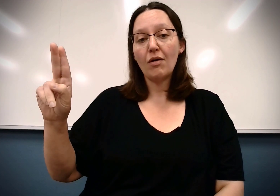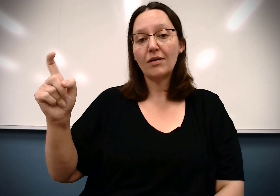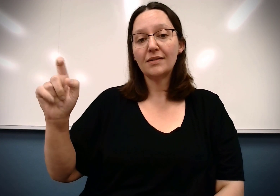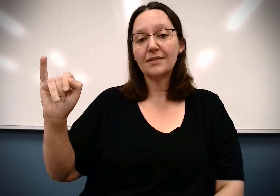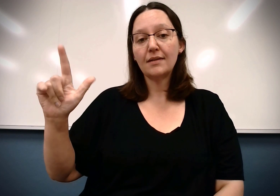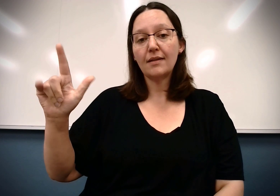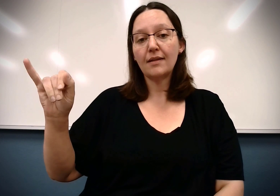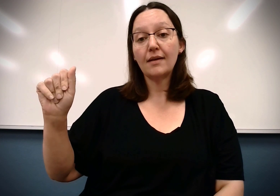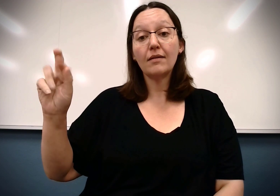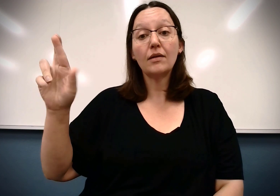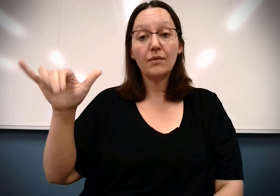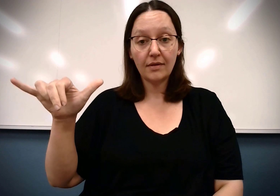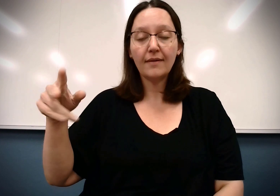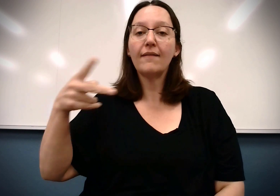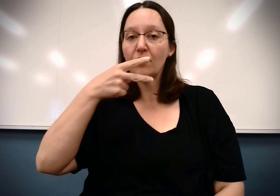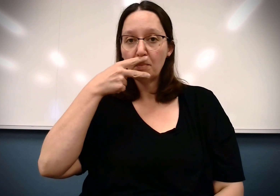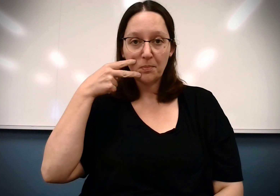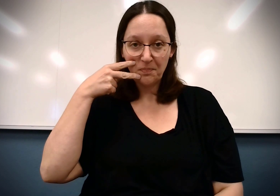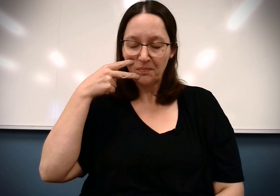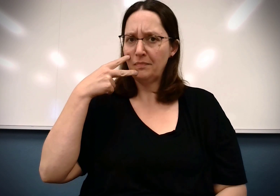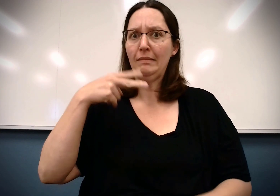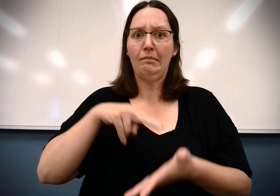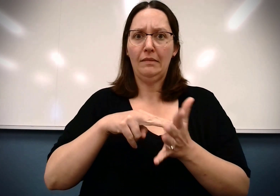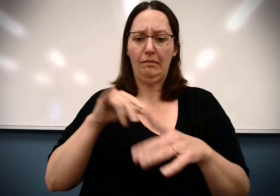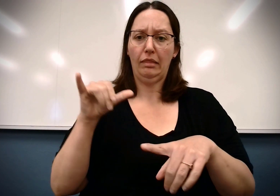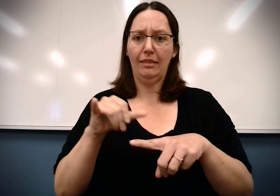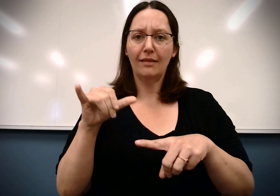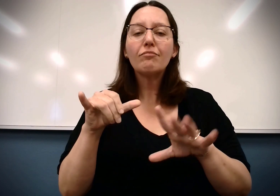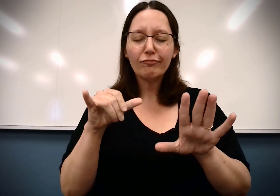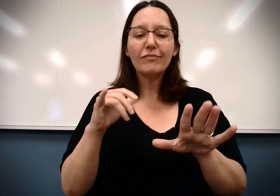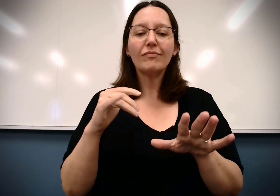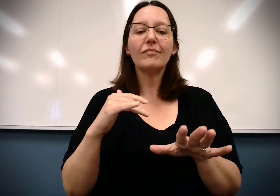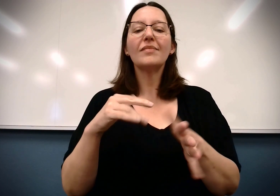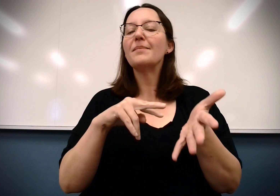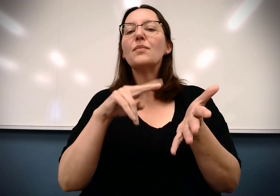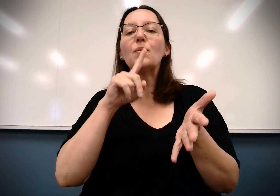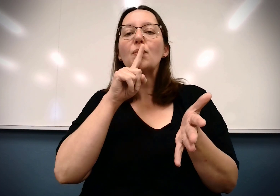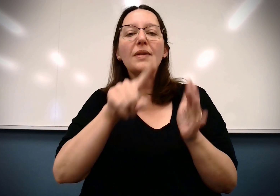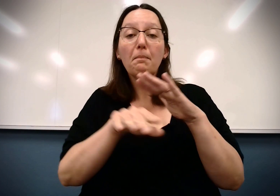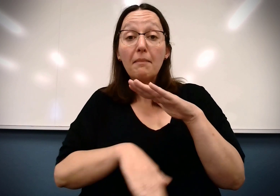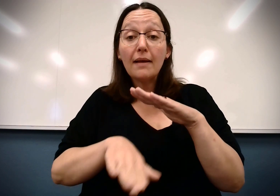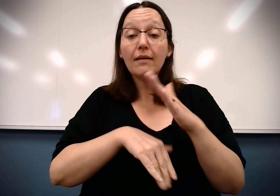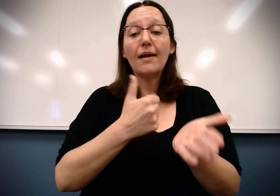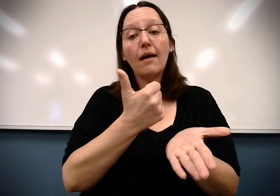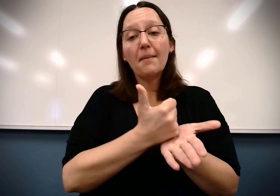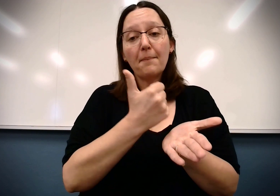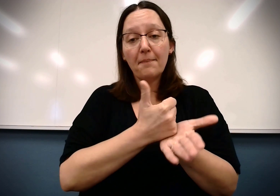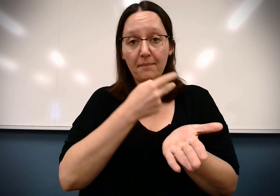using a modal auxiliary verb. I know that's a big term, but what it basically means is these are